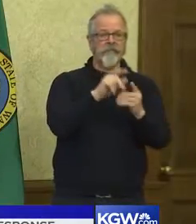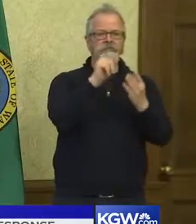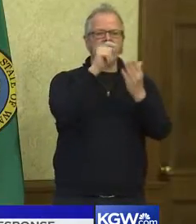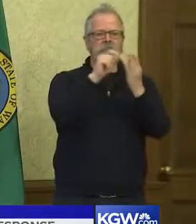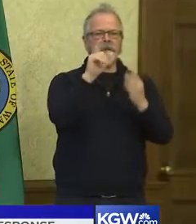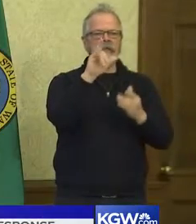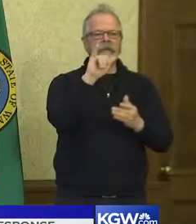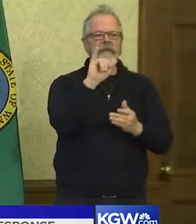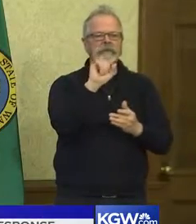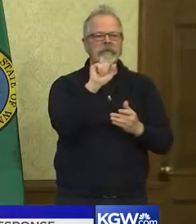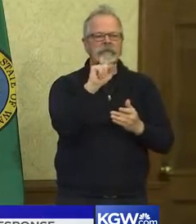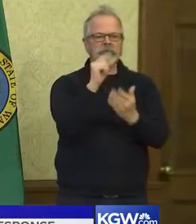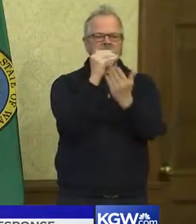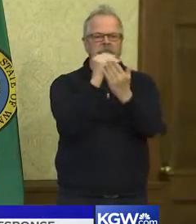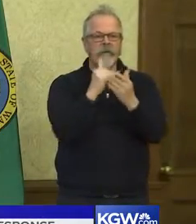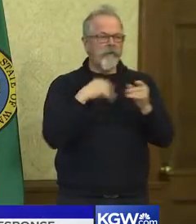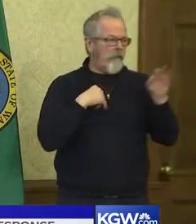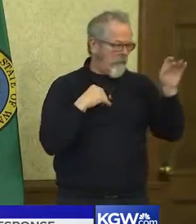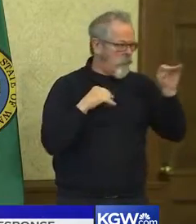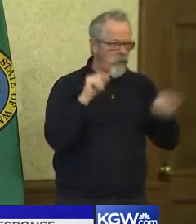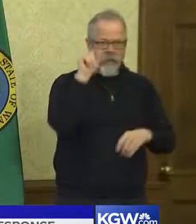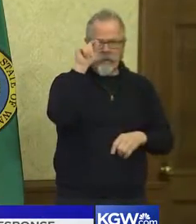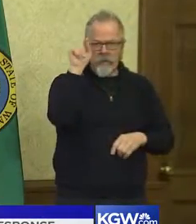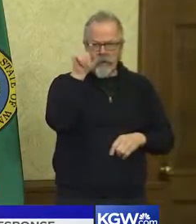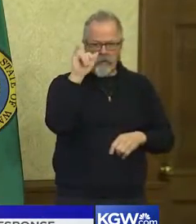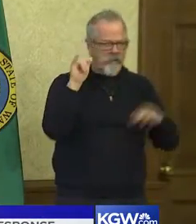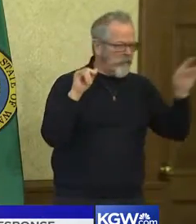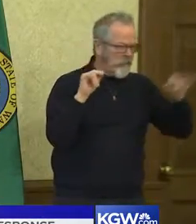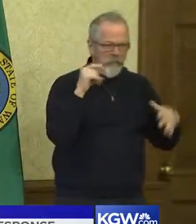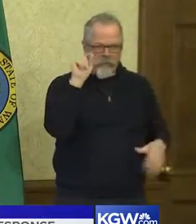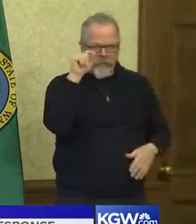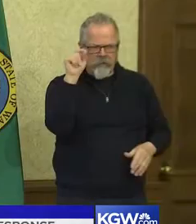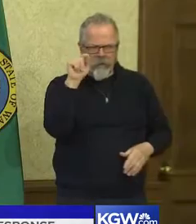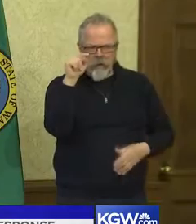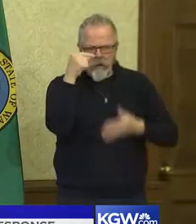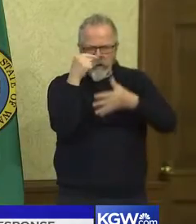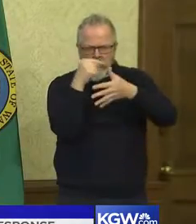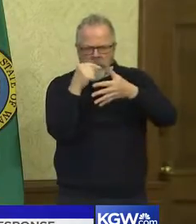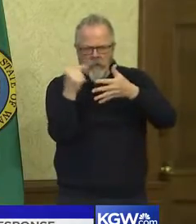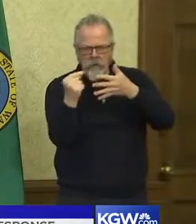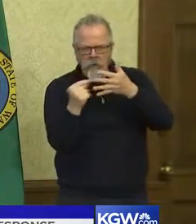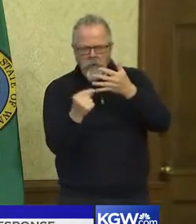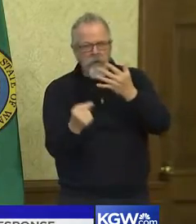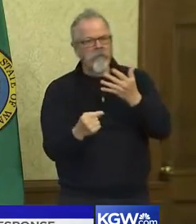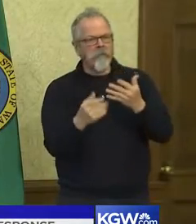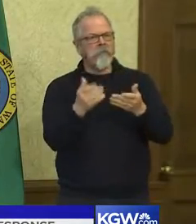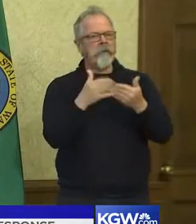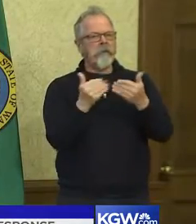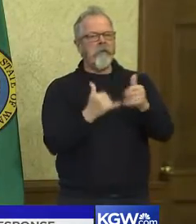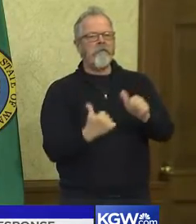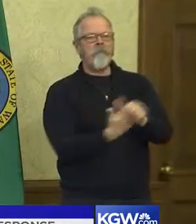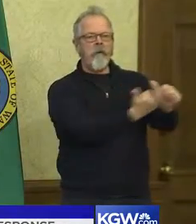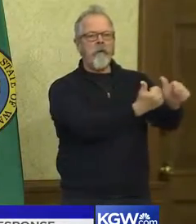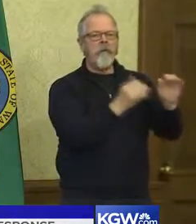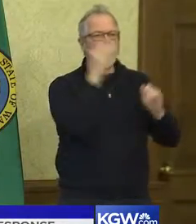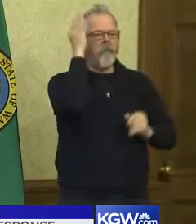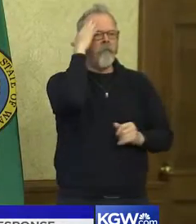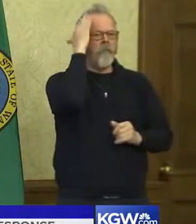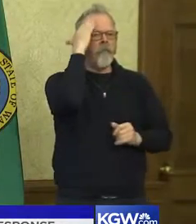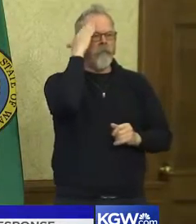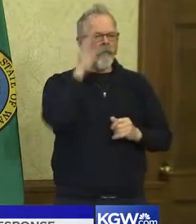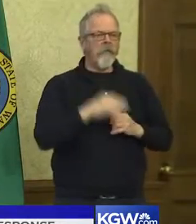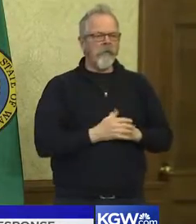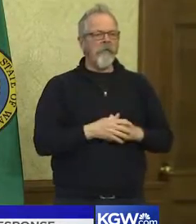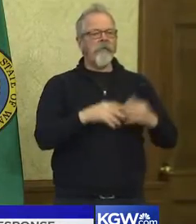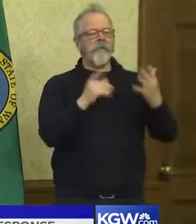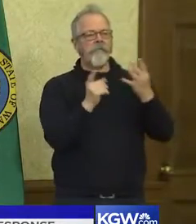with regards to your unemployment insurance. And number 4, you can sign up now for a Secure Access Washington account and get started so that